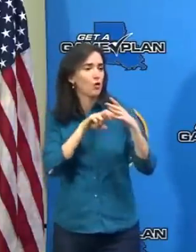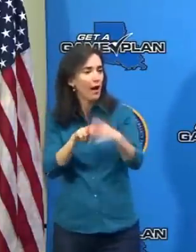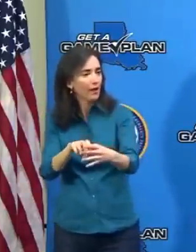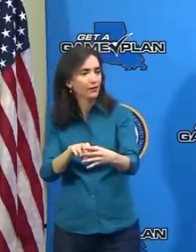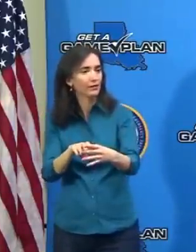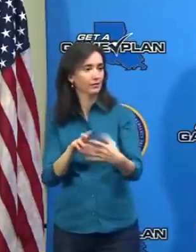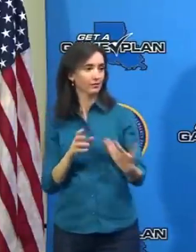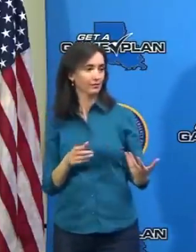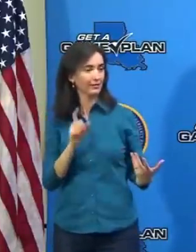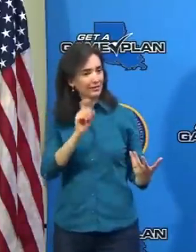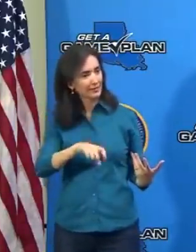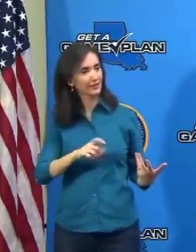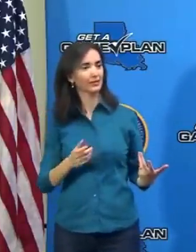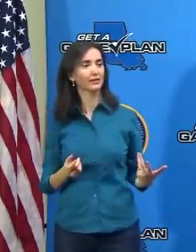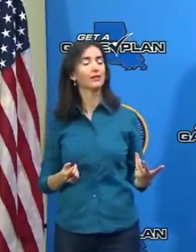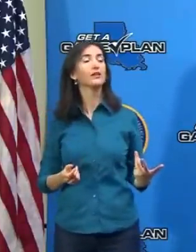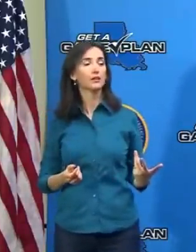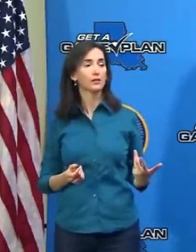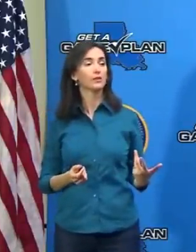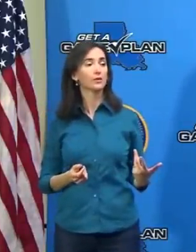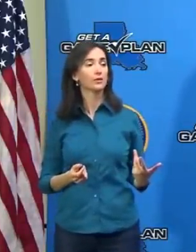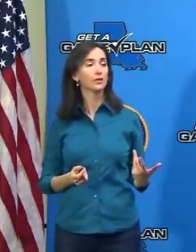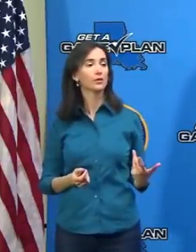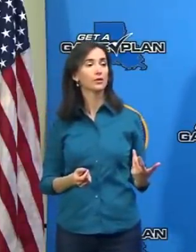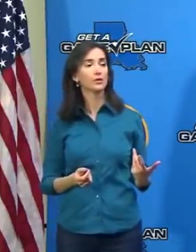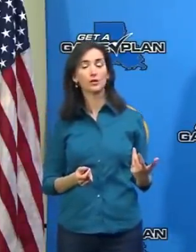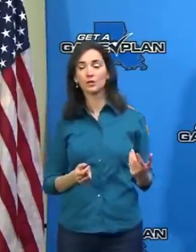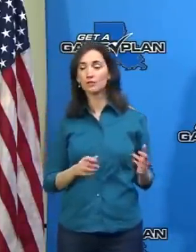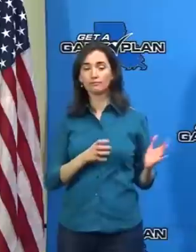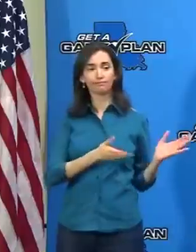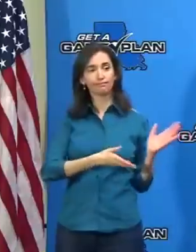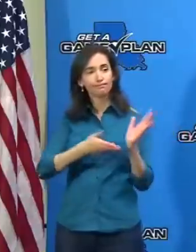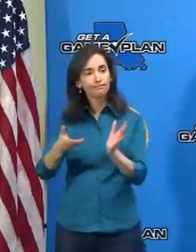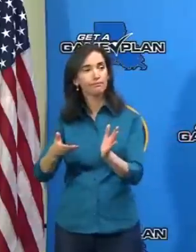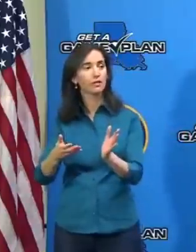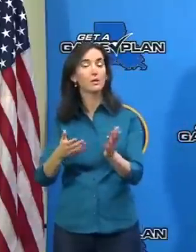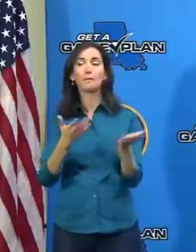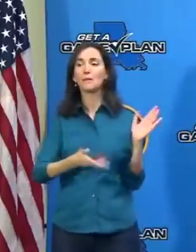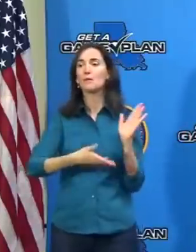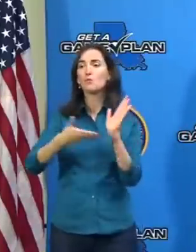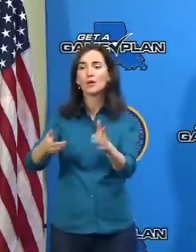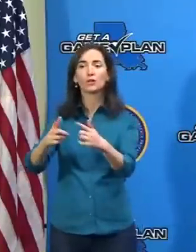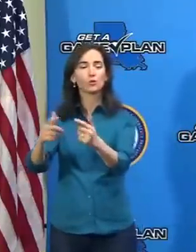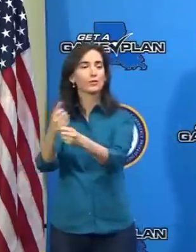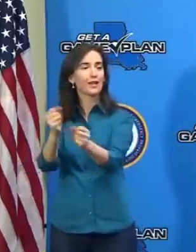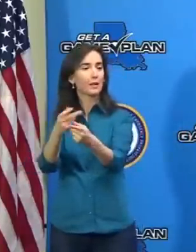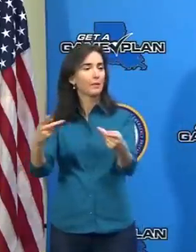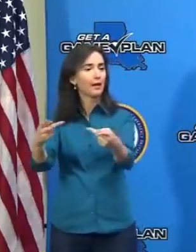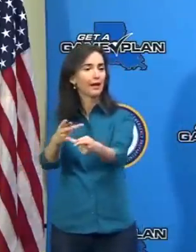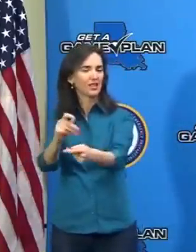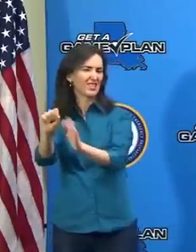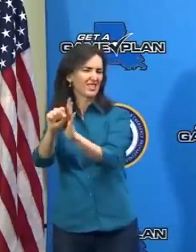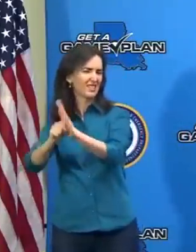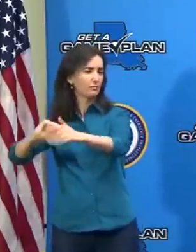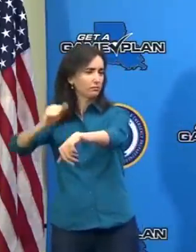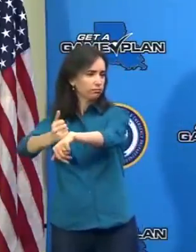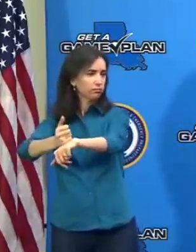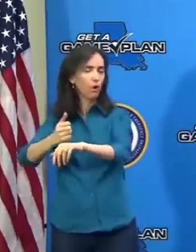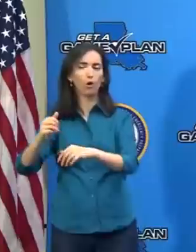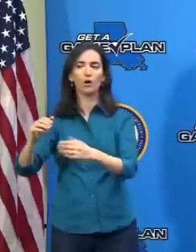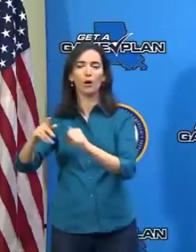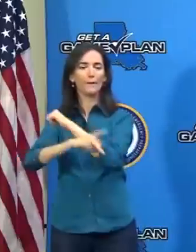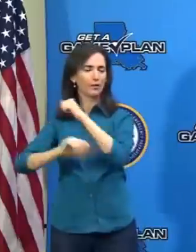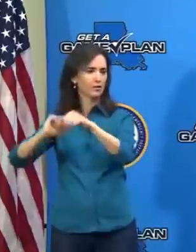perhaps in order to get to a place where they can stay. It could be a shelter, as you just mentioned. And that's the role